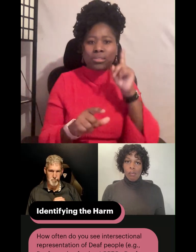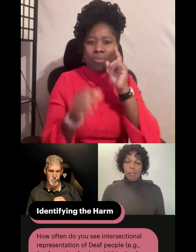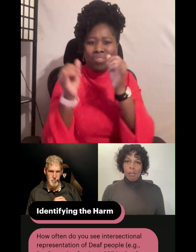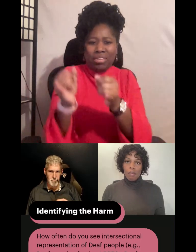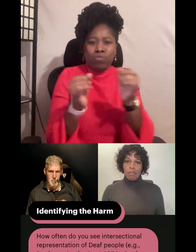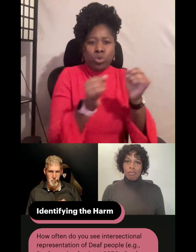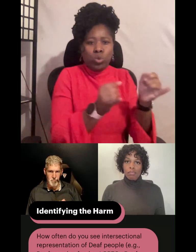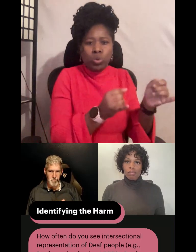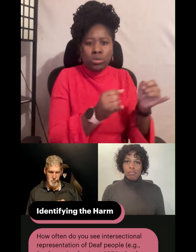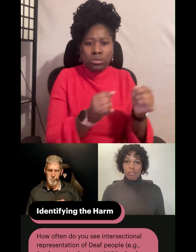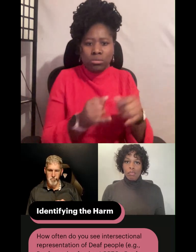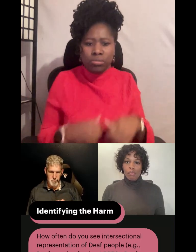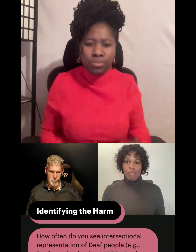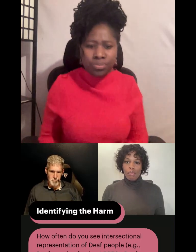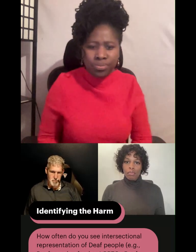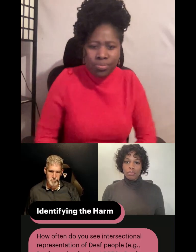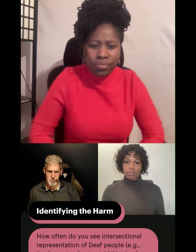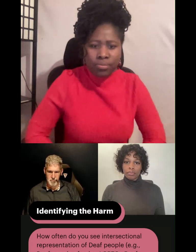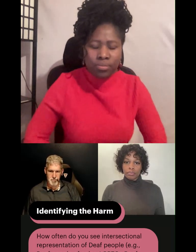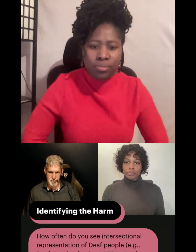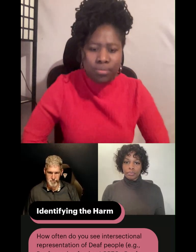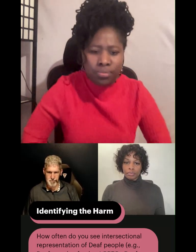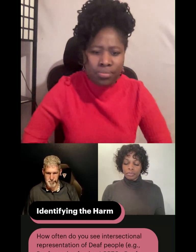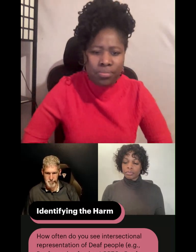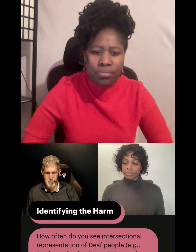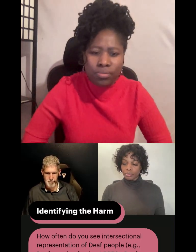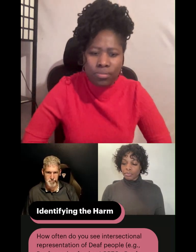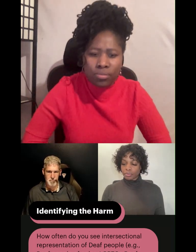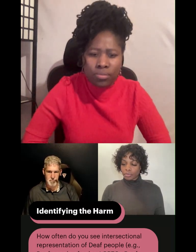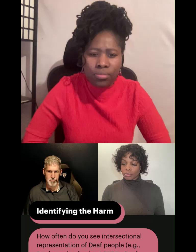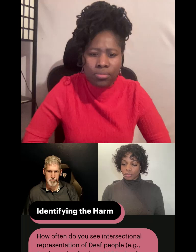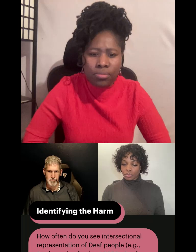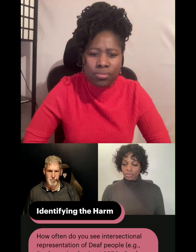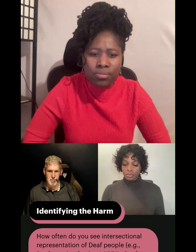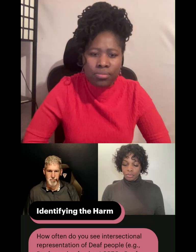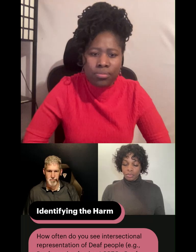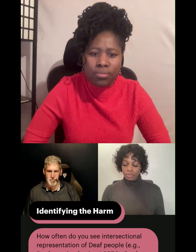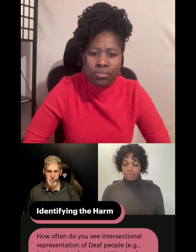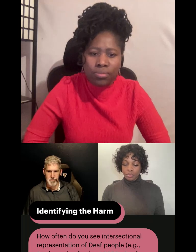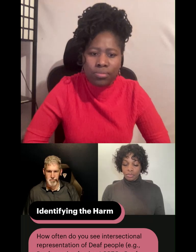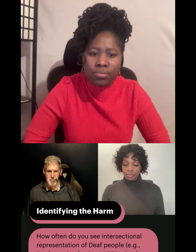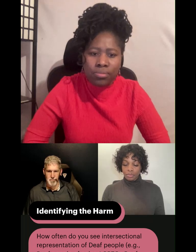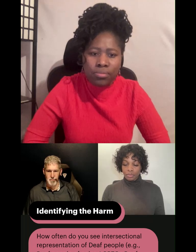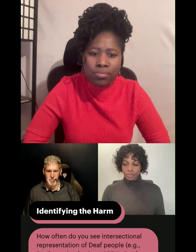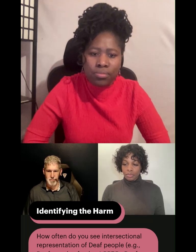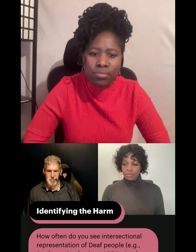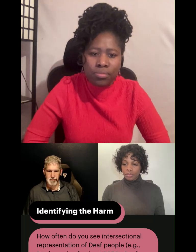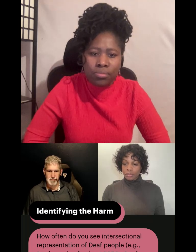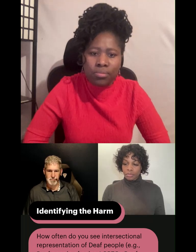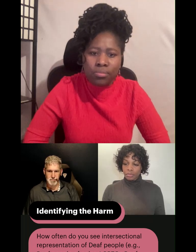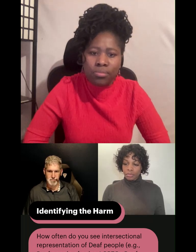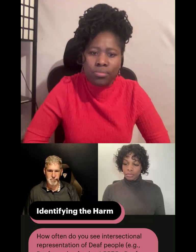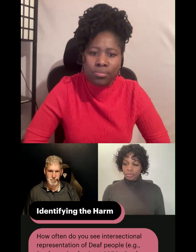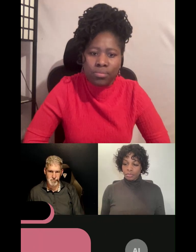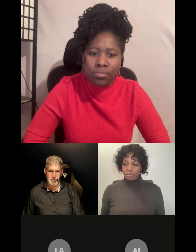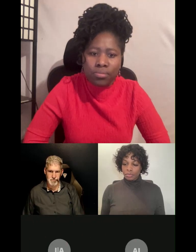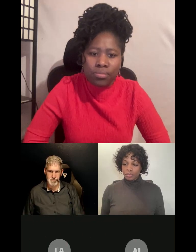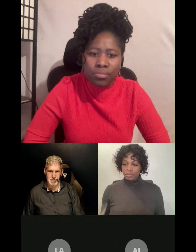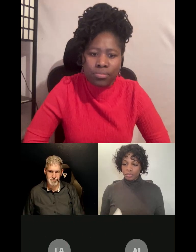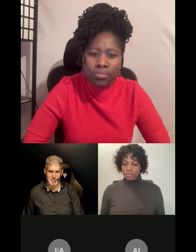impact societal attitudes towards deaf communities, such as LGBT people and people of color?